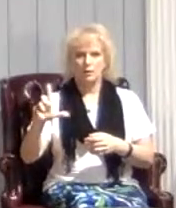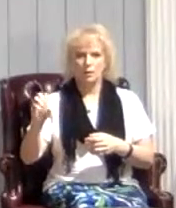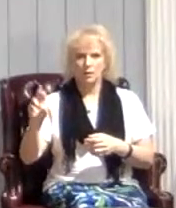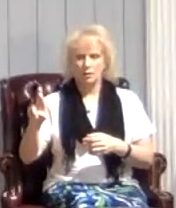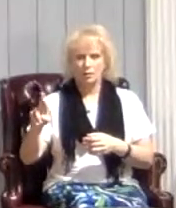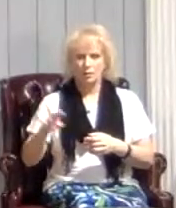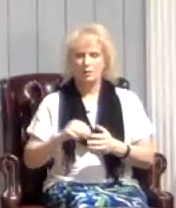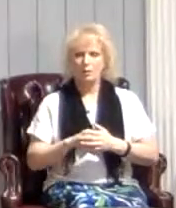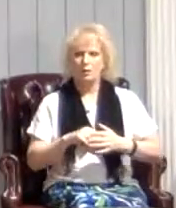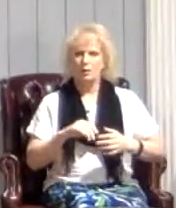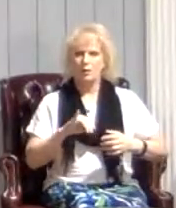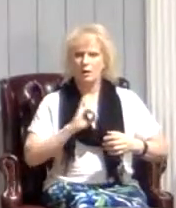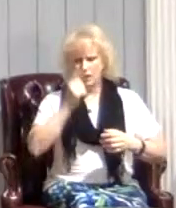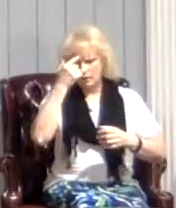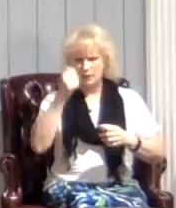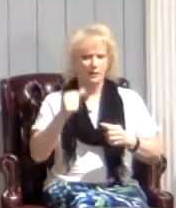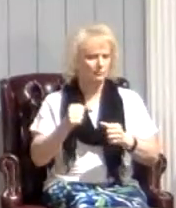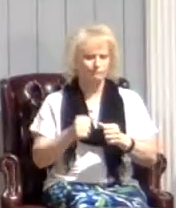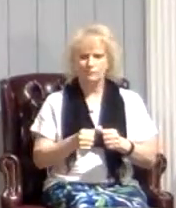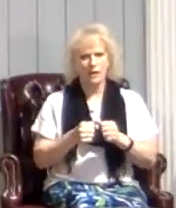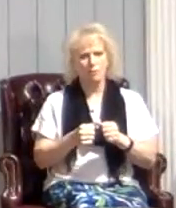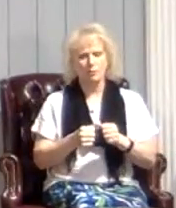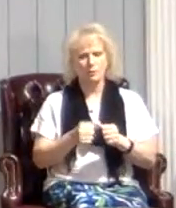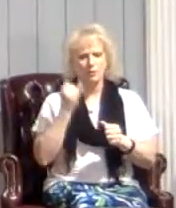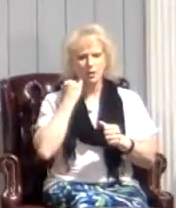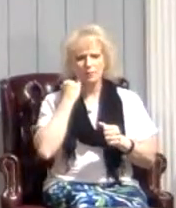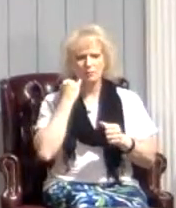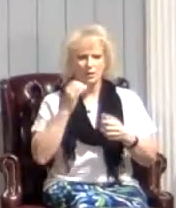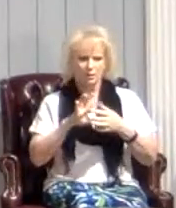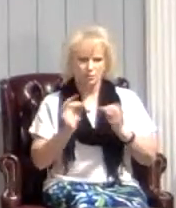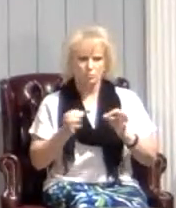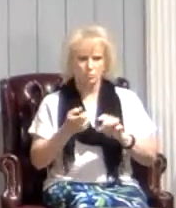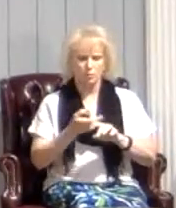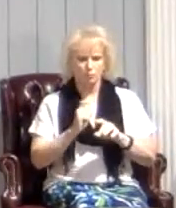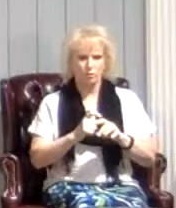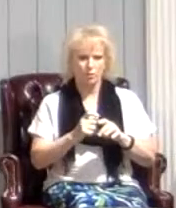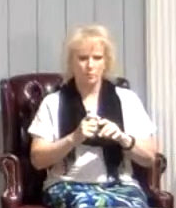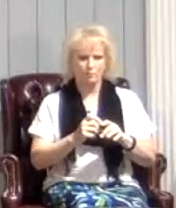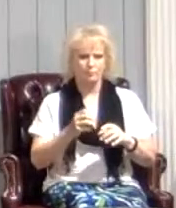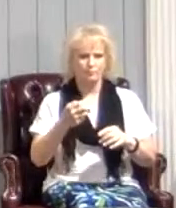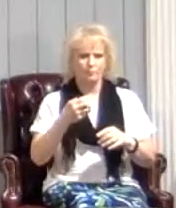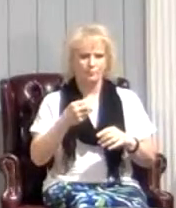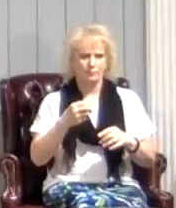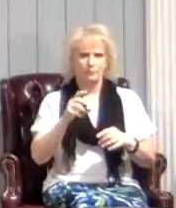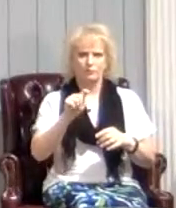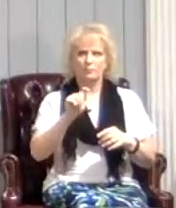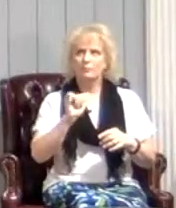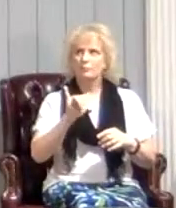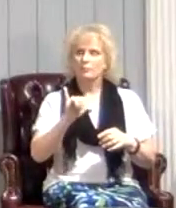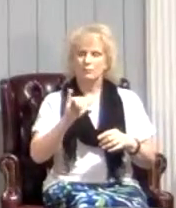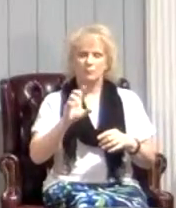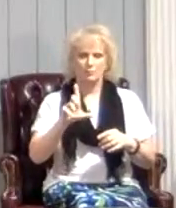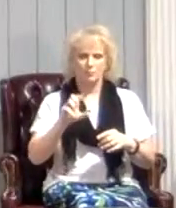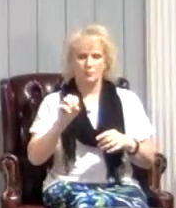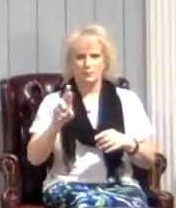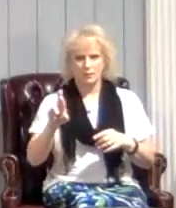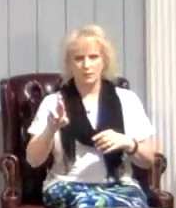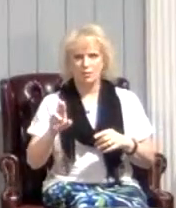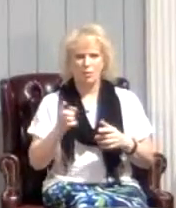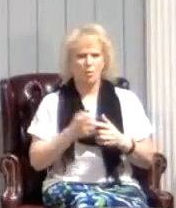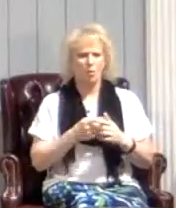I can't remember if this story is from Hudson Taylor or from David Livingston. There's two or three missionaries from that era that